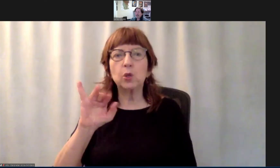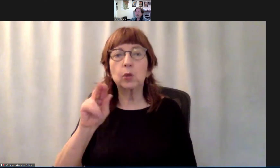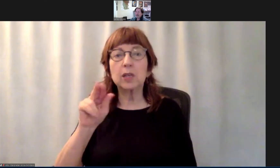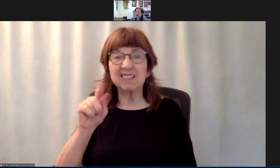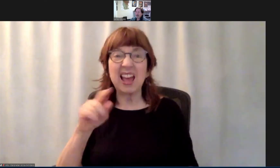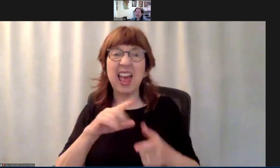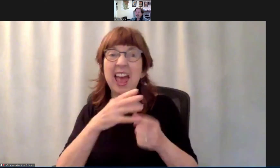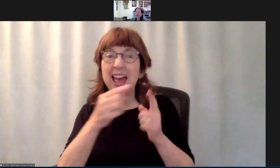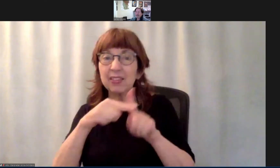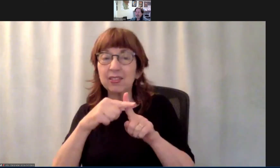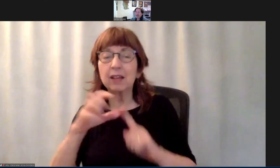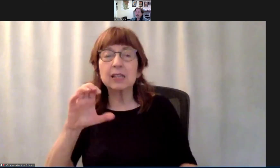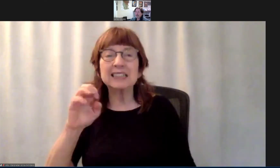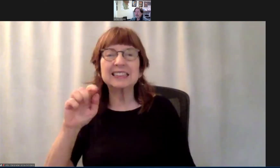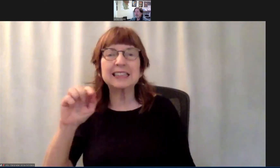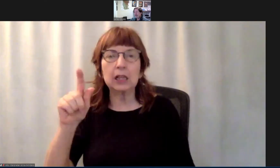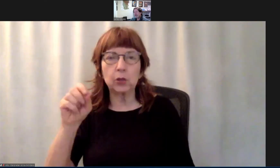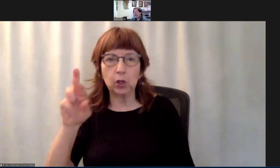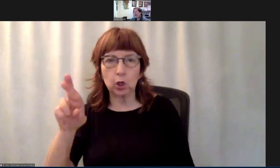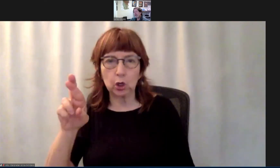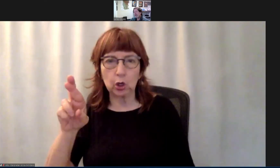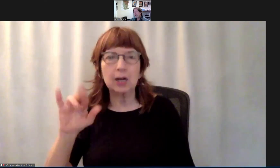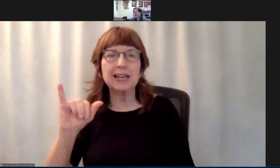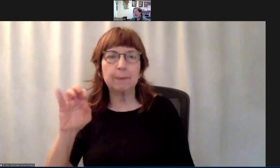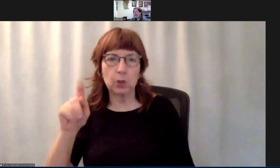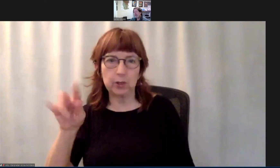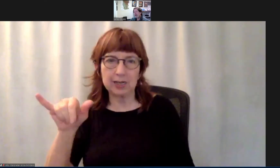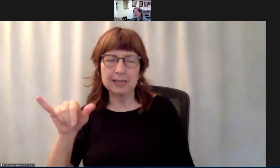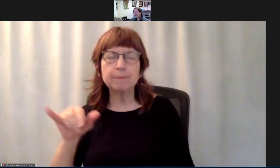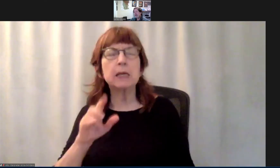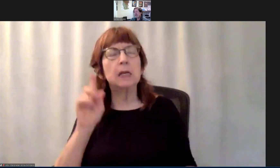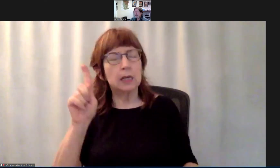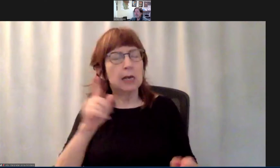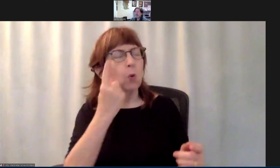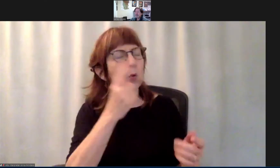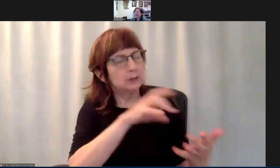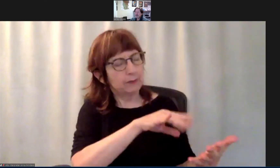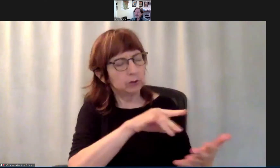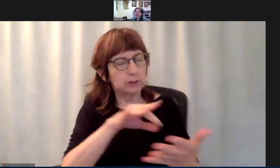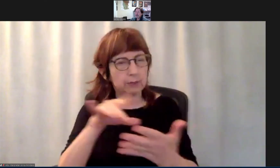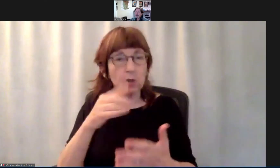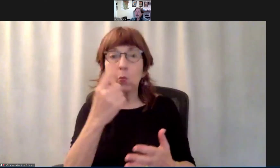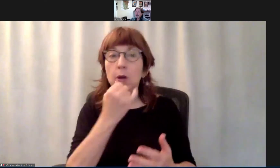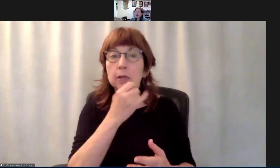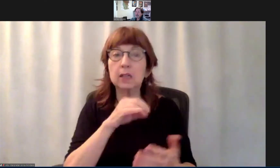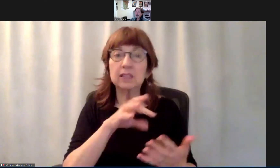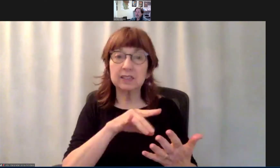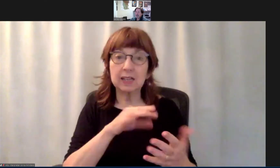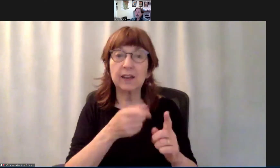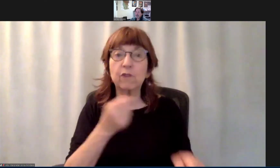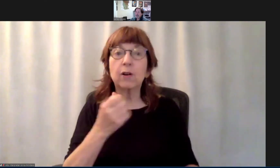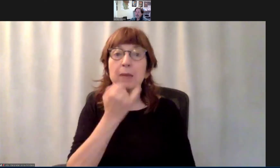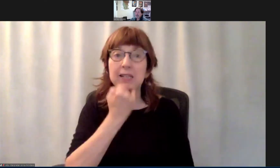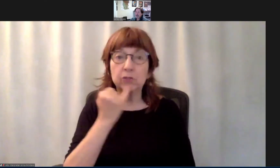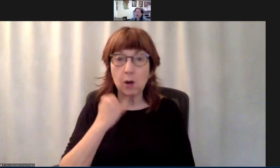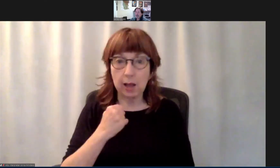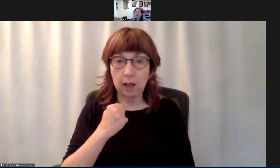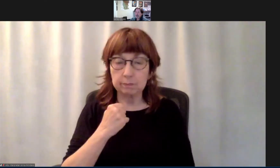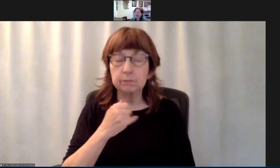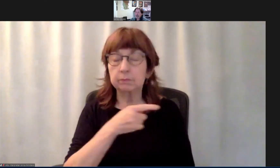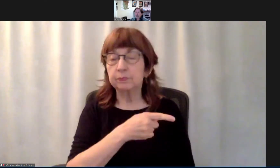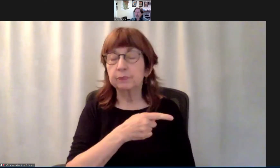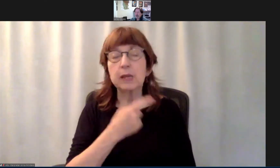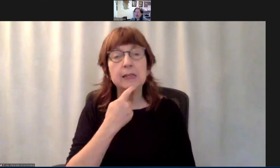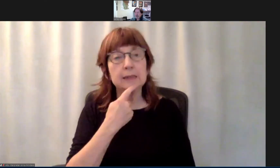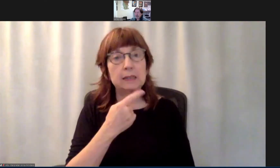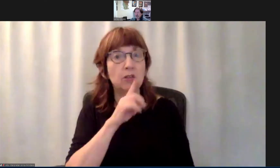also. There are some studies that are emerging. One I think has come from Israel, showing that there